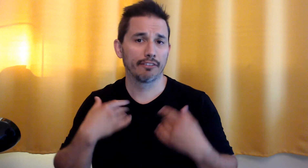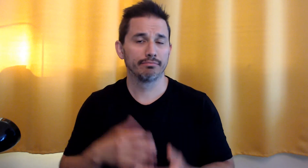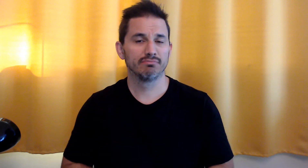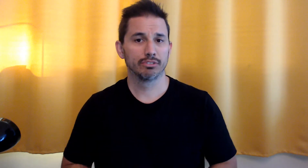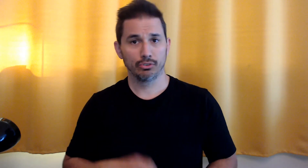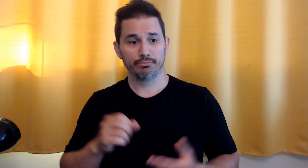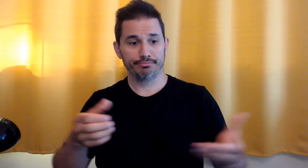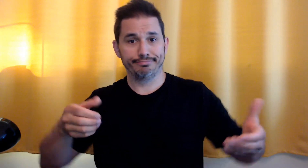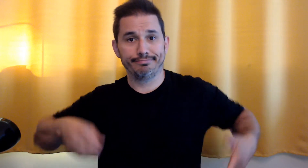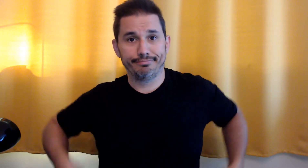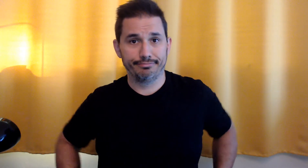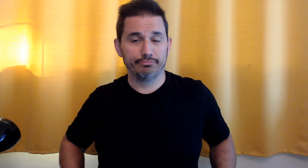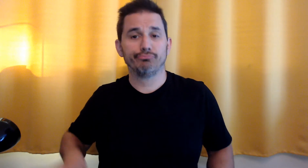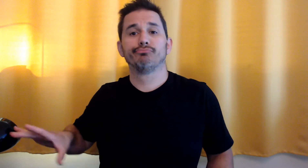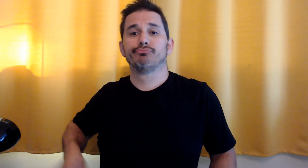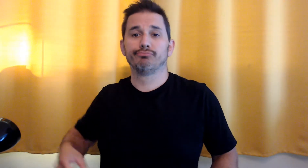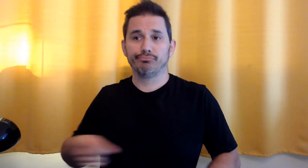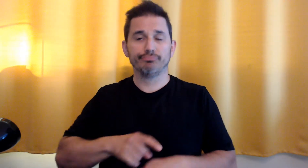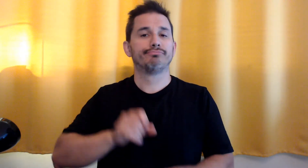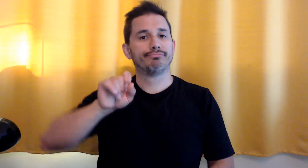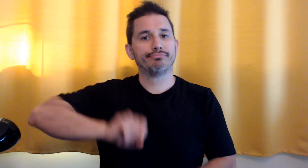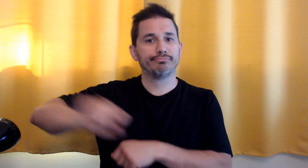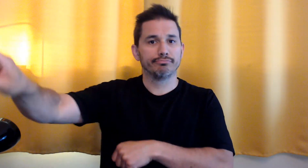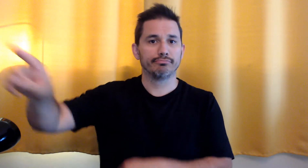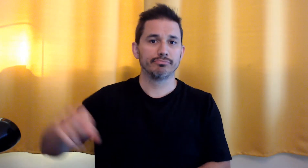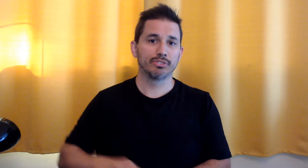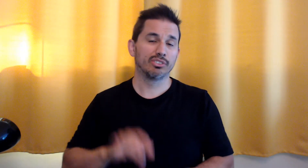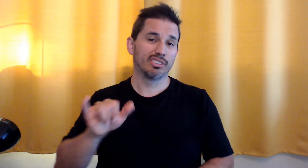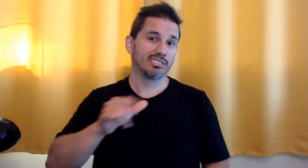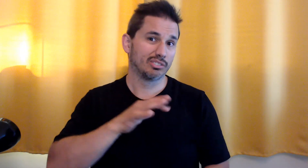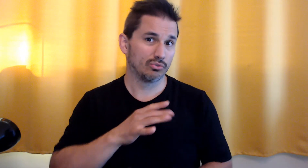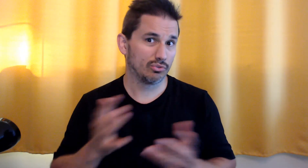called, SOS. I think that's a pretty great feature to have.